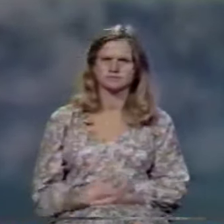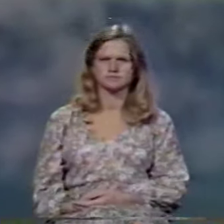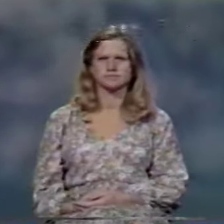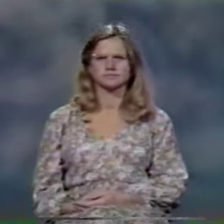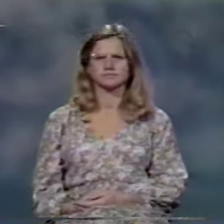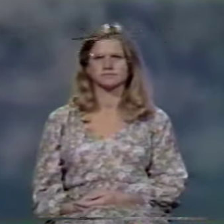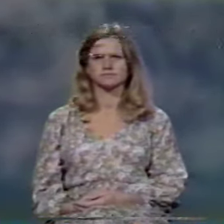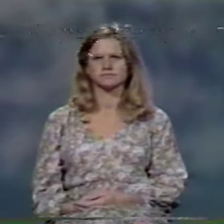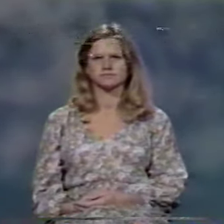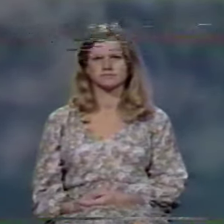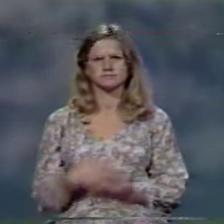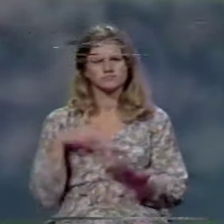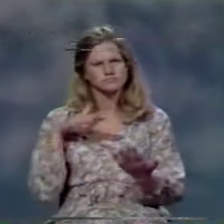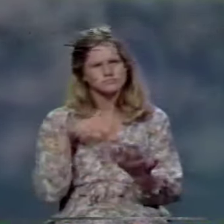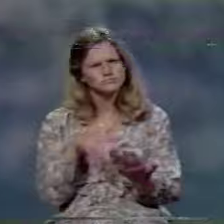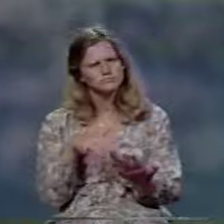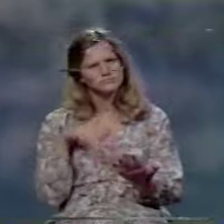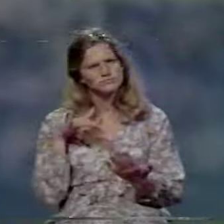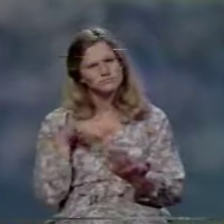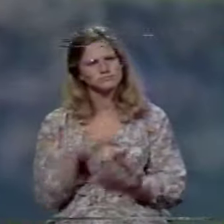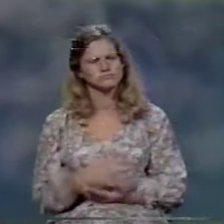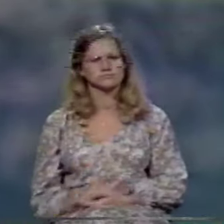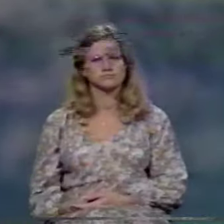To study and study.